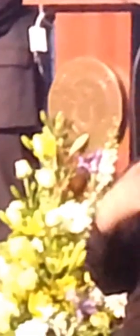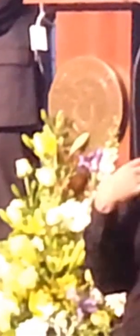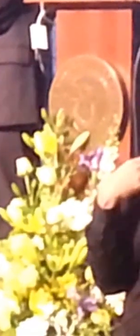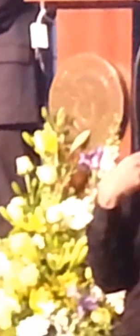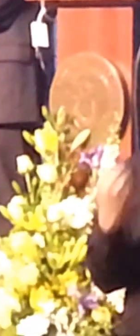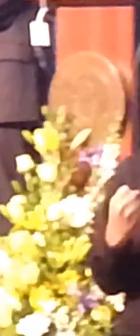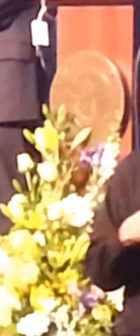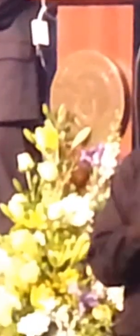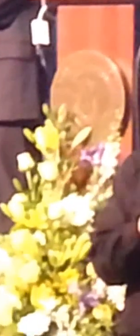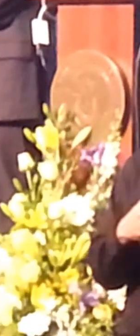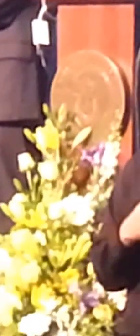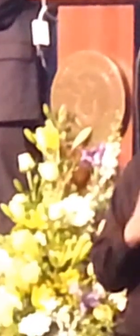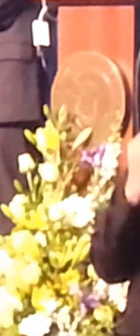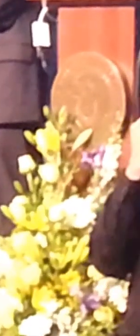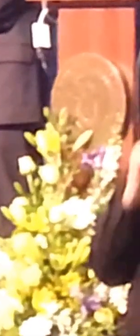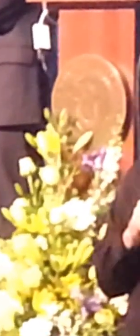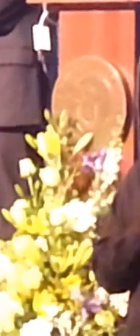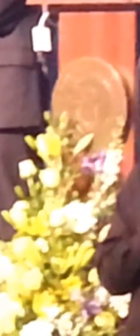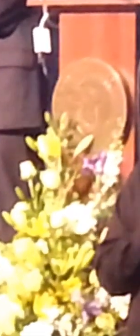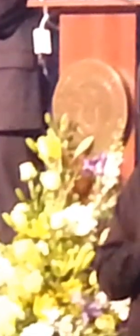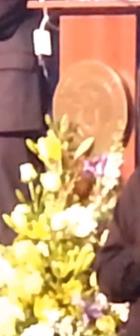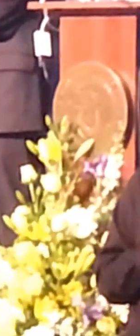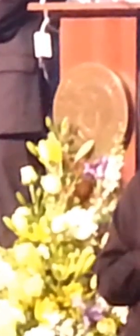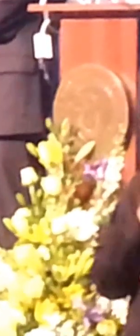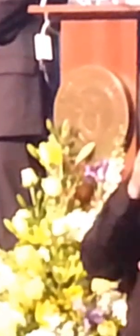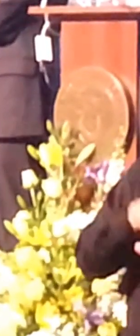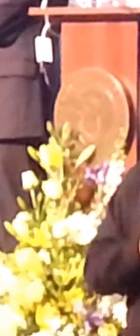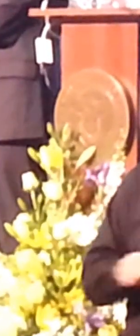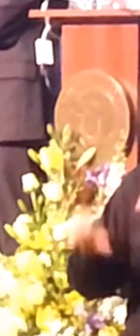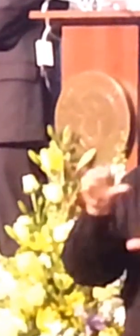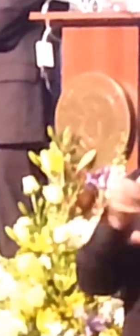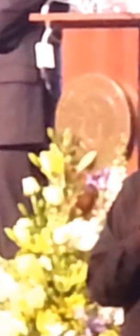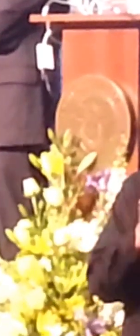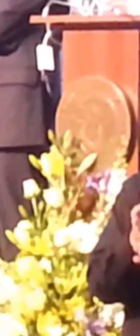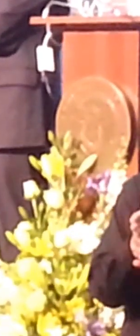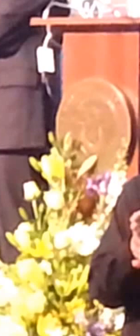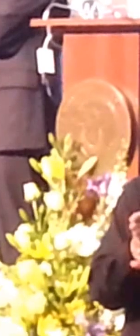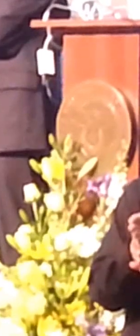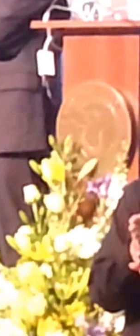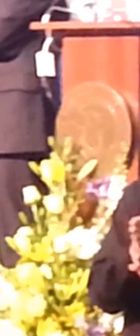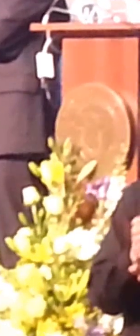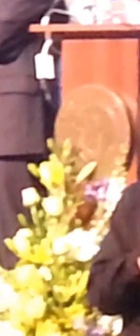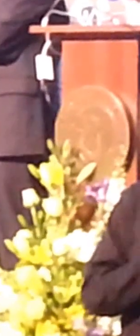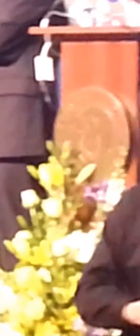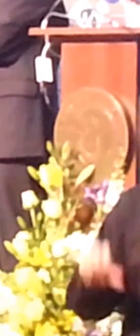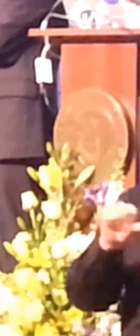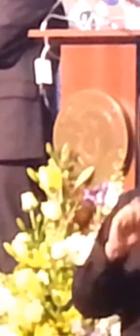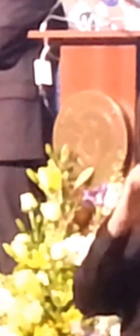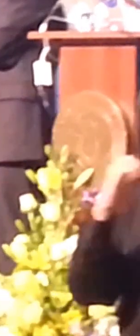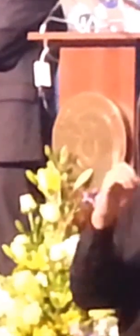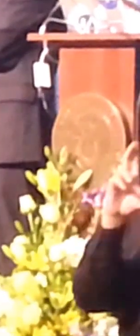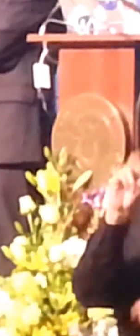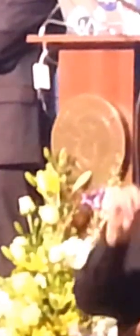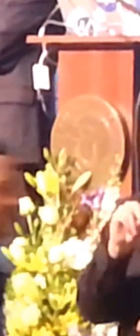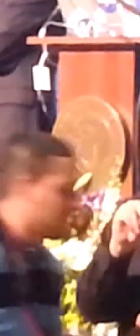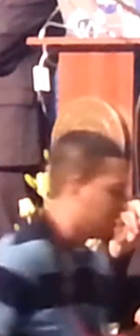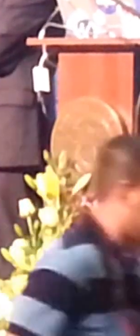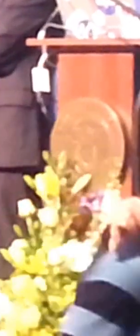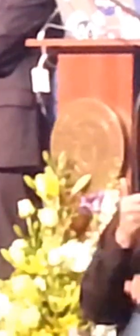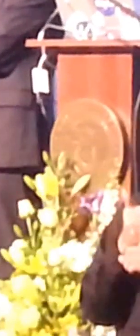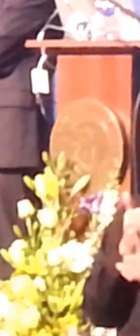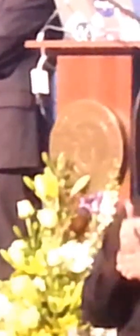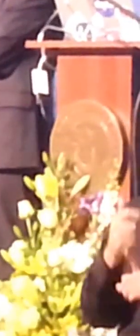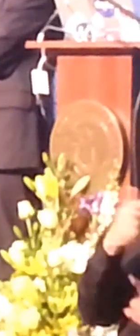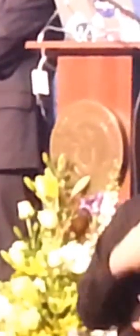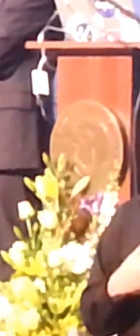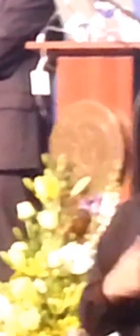of whether or not a person will pursue a career in science is not science education, which is